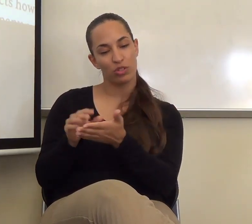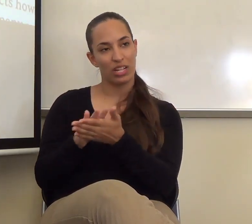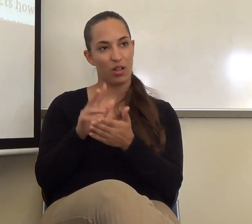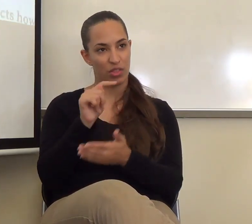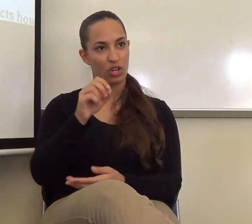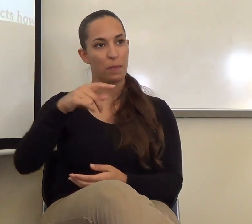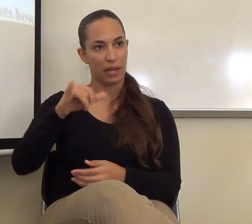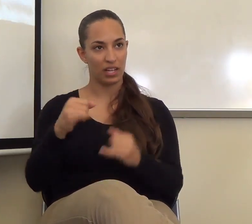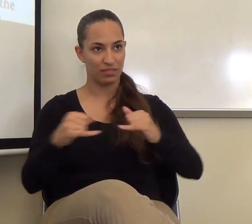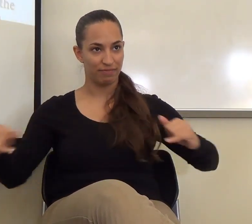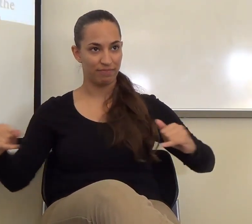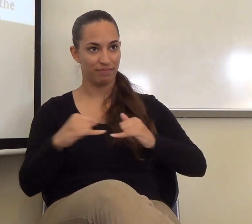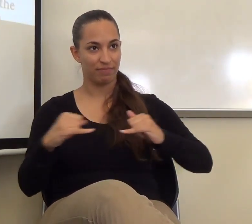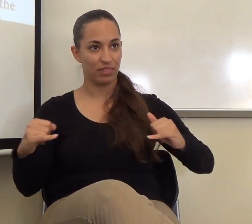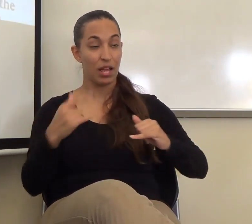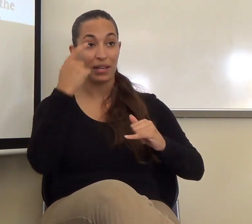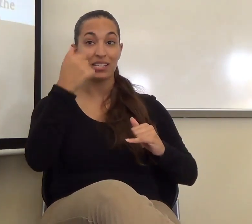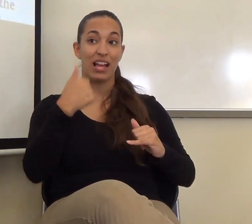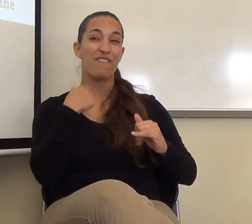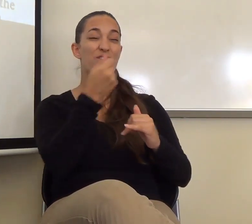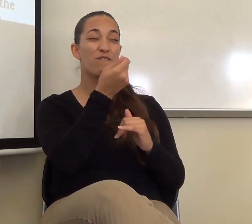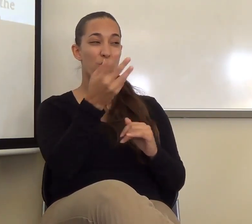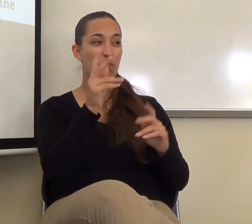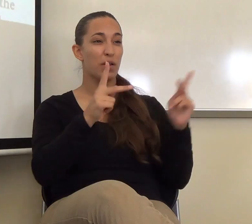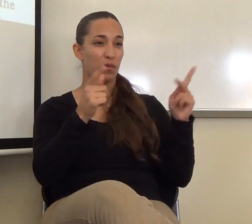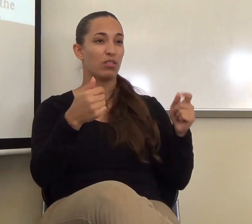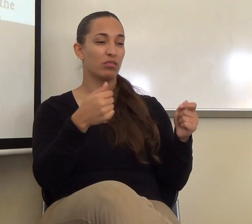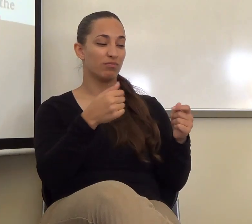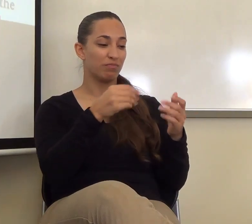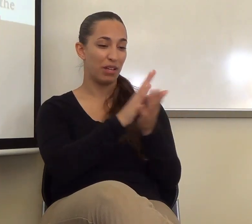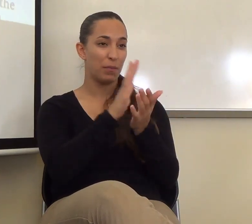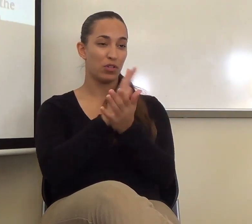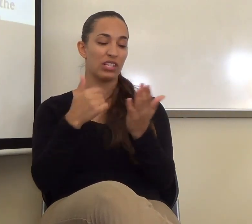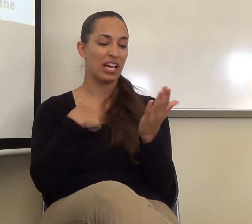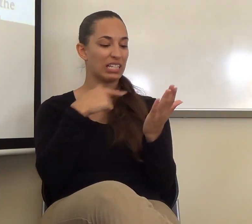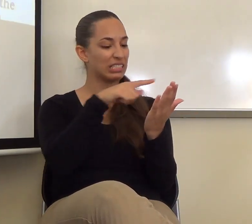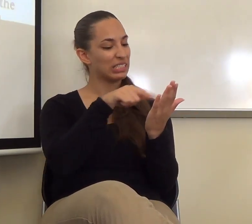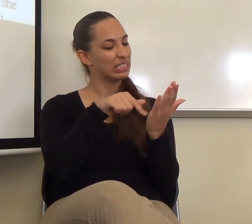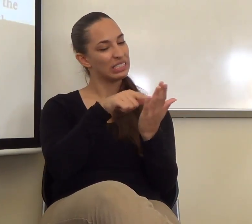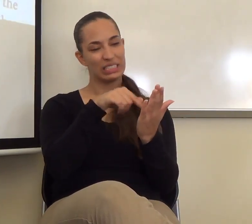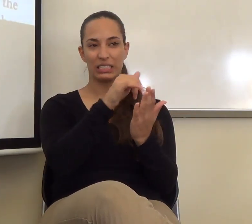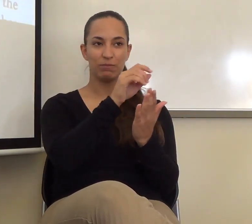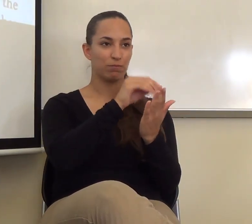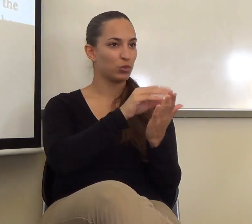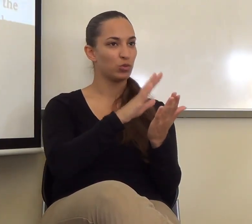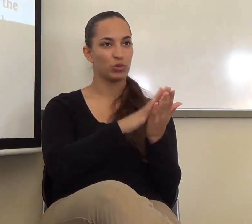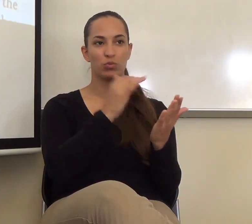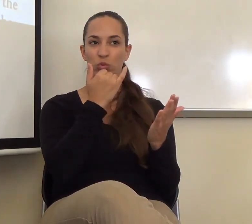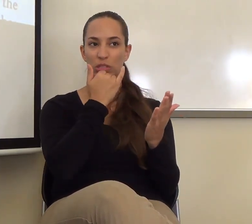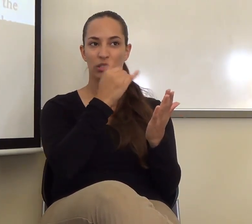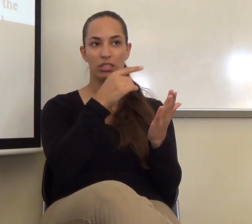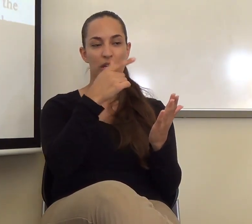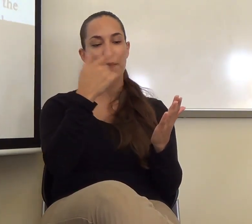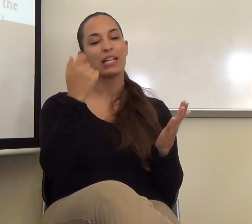on a number of people's papers that I gave back, that last homework. I said, you know what